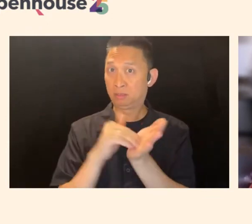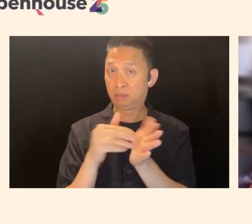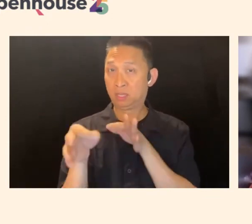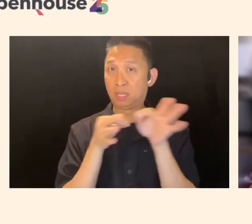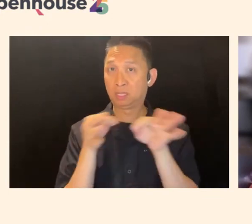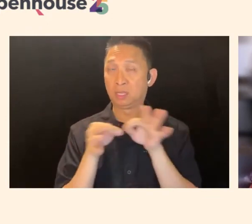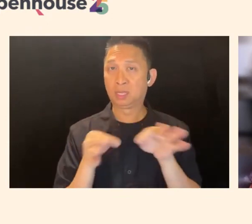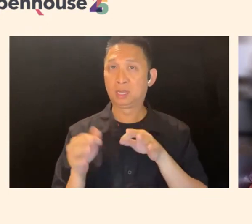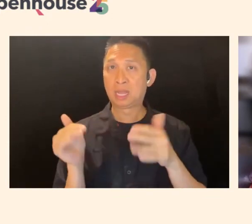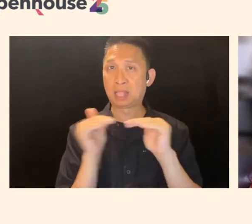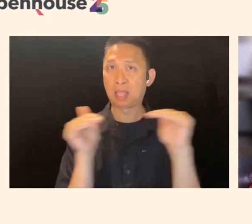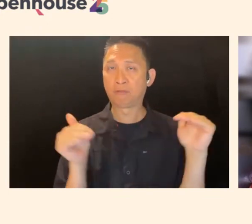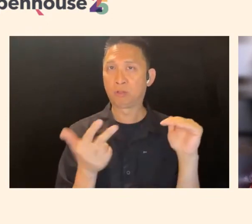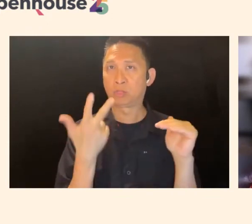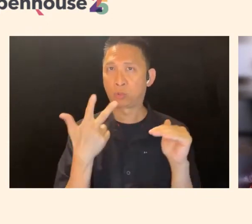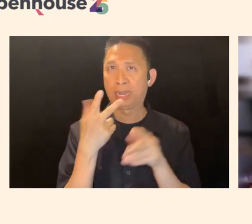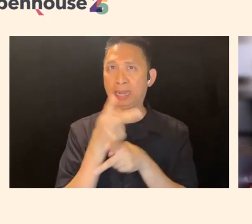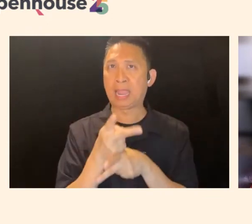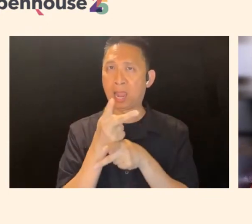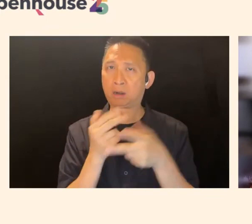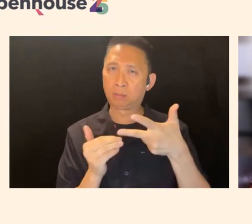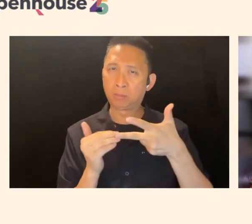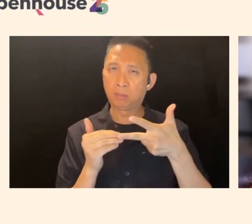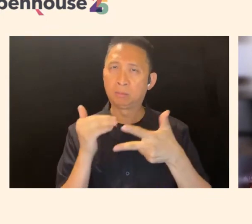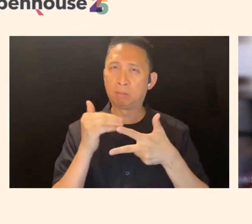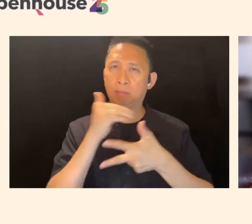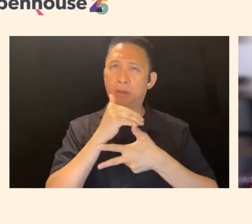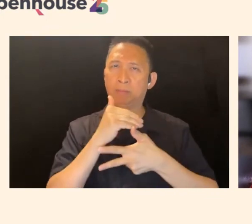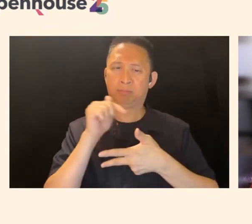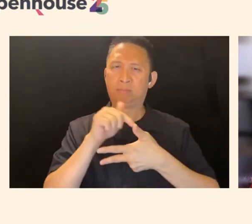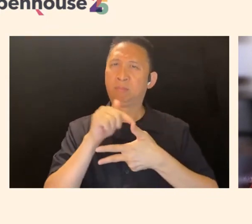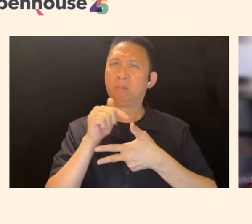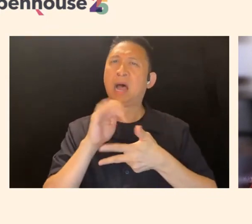level 3 care means, and then how is that care funded?